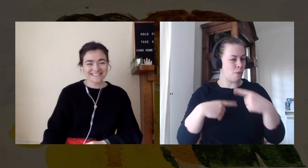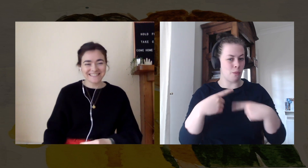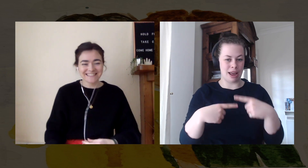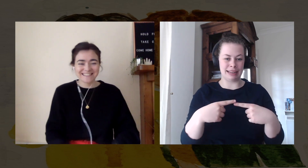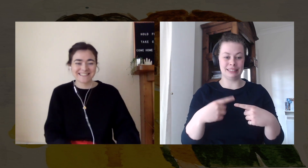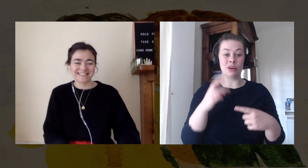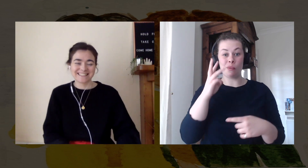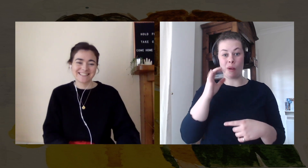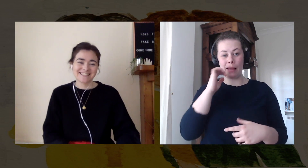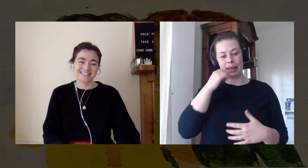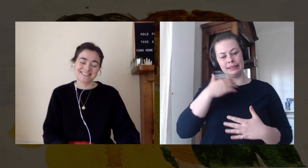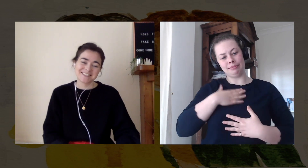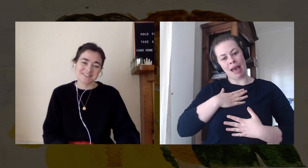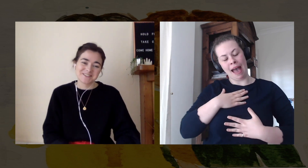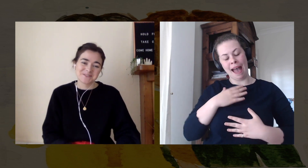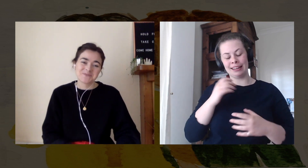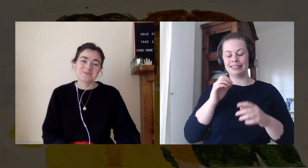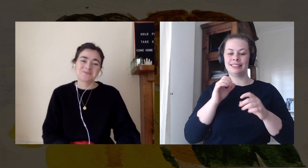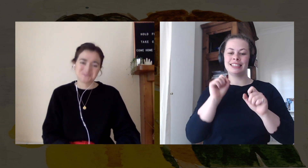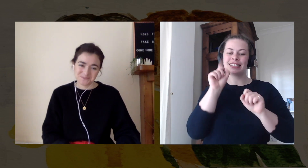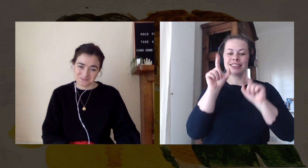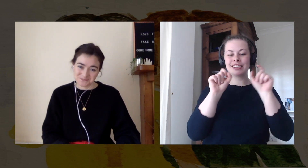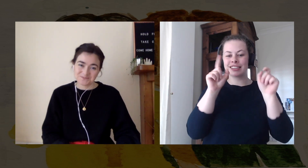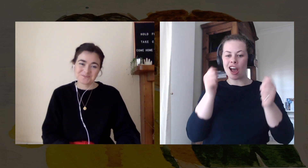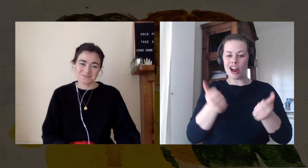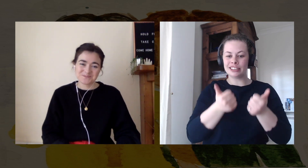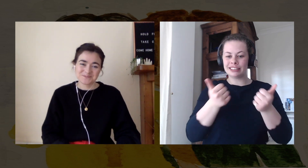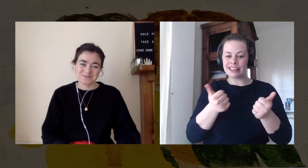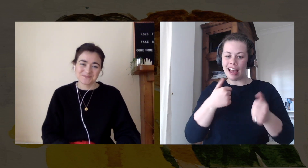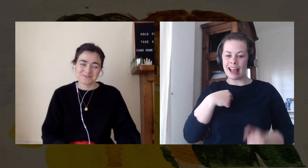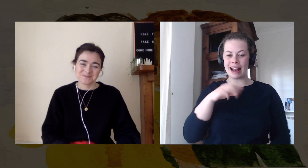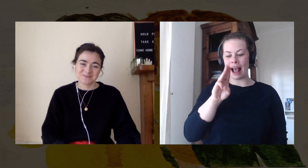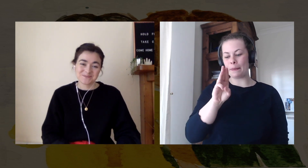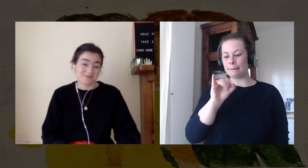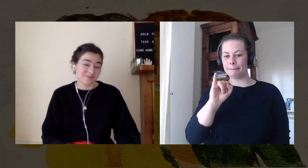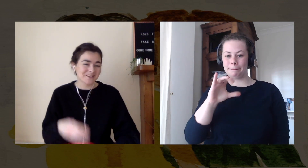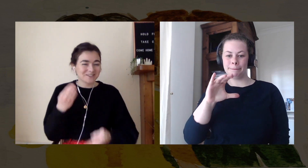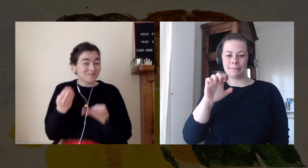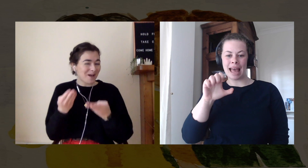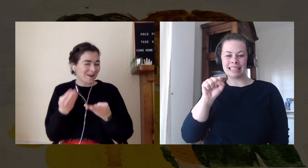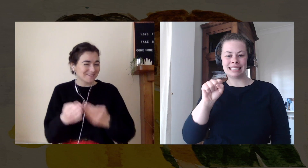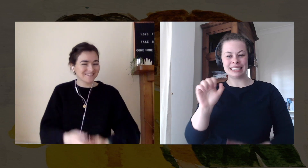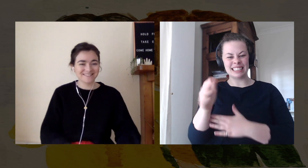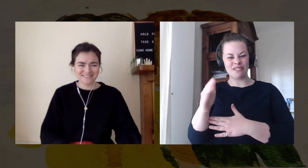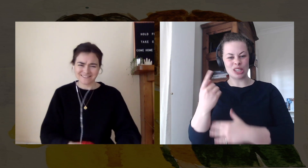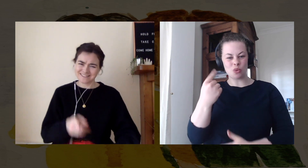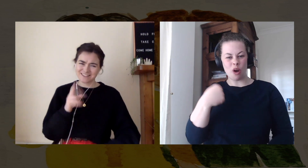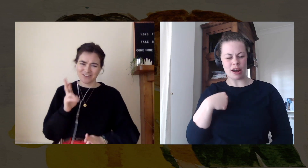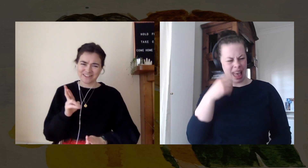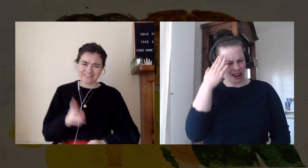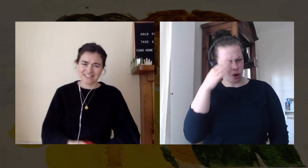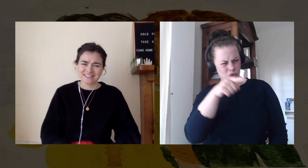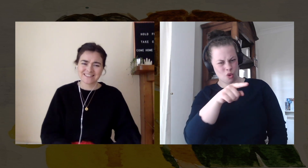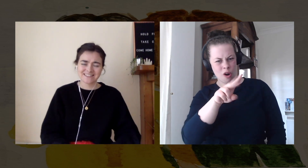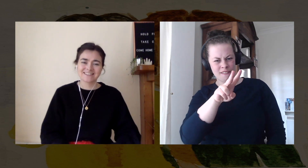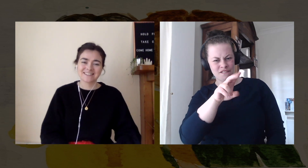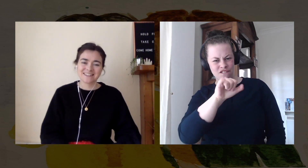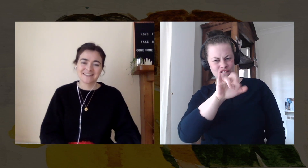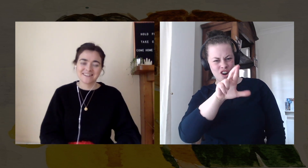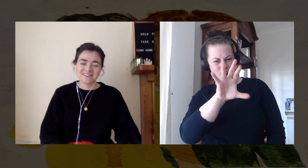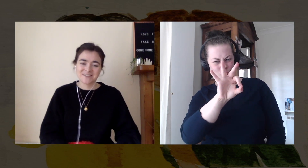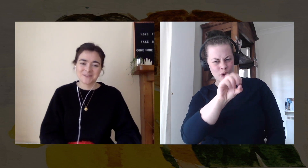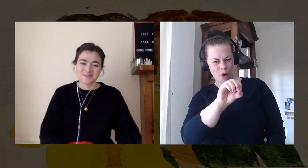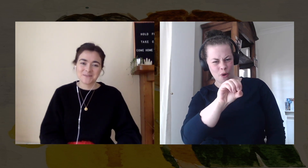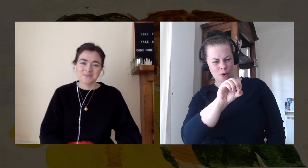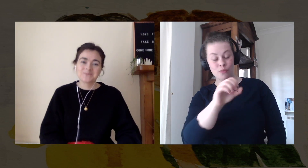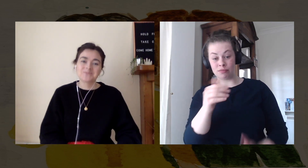balanced? Yeah, there's like the fish above water and the fish underwater, so it's always about that duality. My mom's an astrologer, for anyone who's listening. It's the only reason I